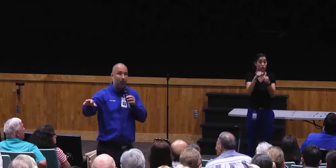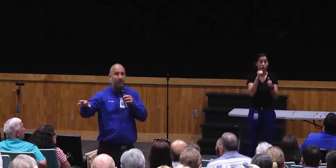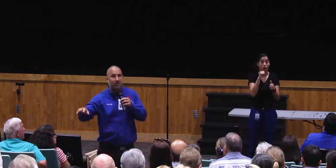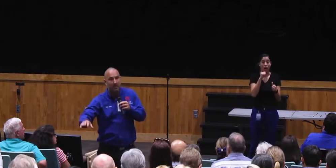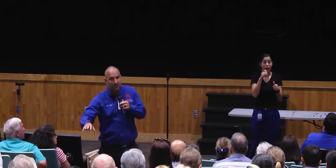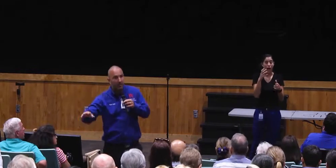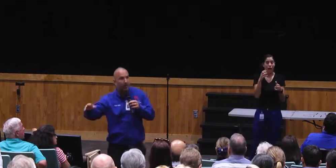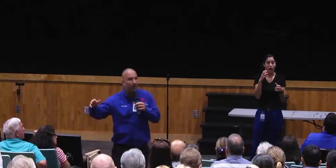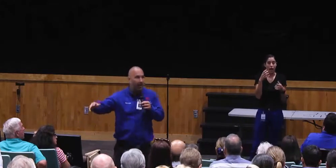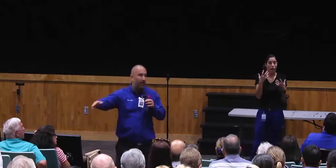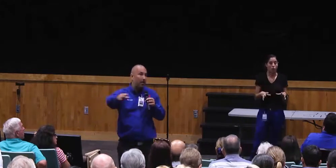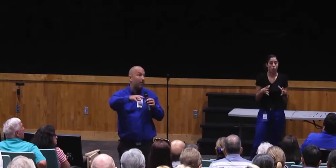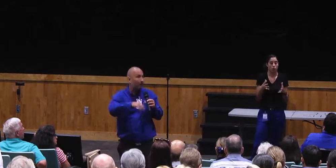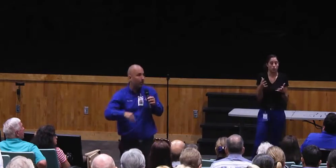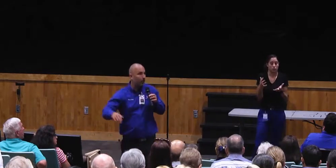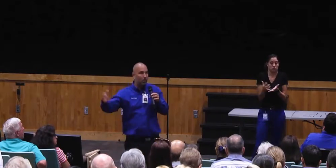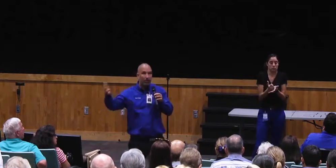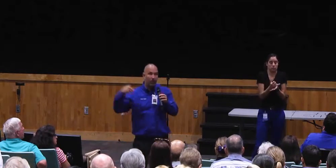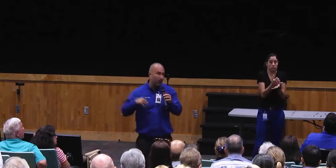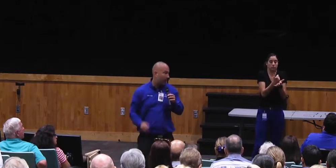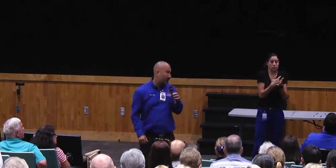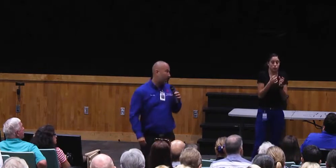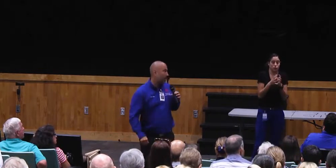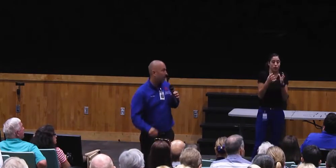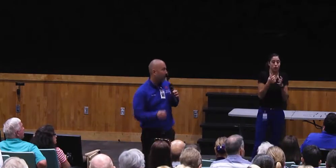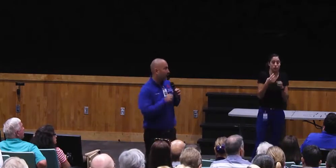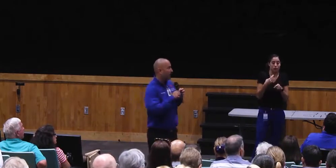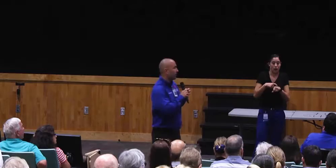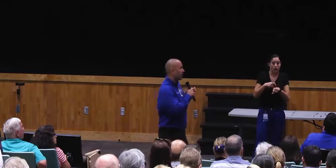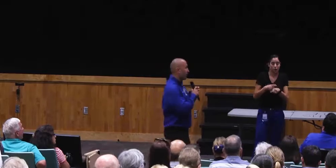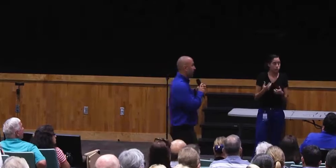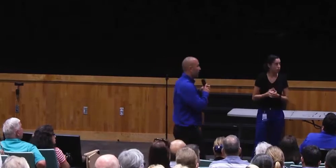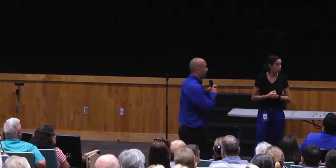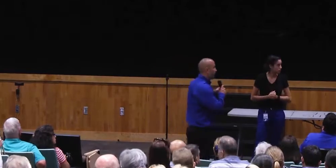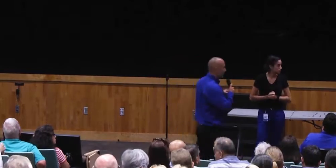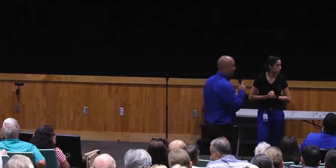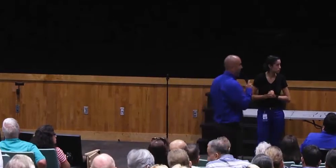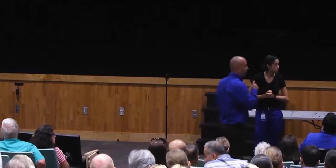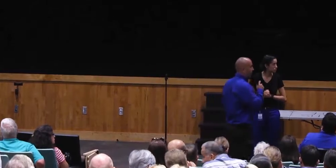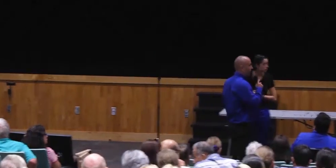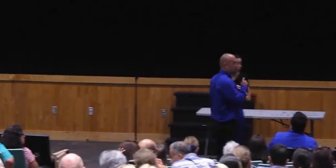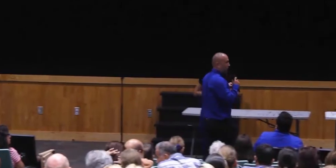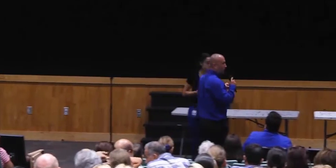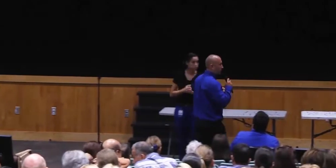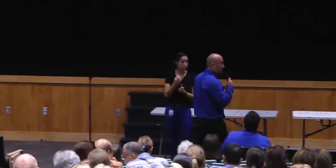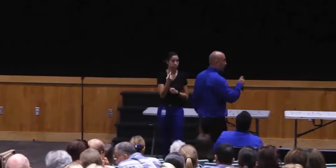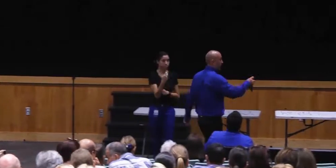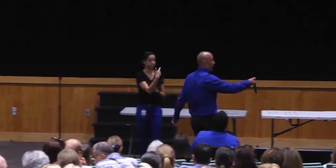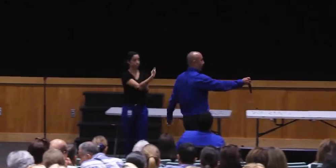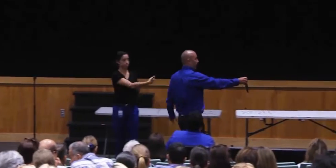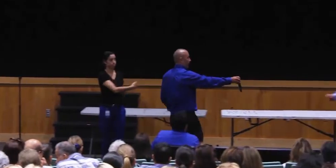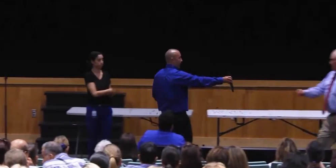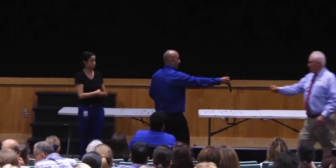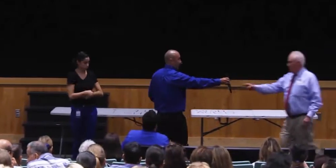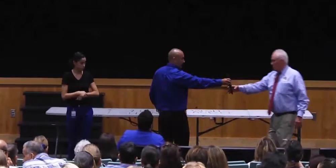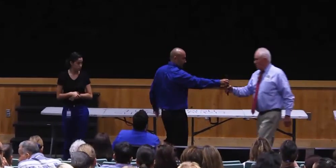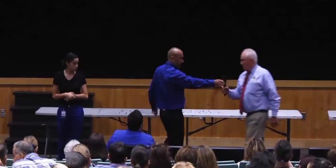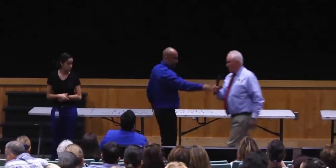here if you have questions. I'm sorry, they might be for the group, but feel free to come on up and we can discuss Frontline. I'm going to turn it back over to Mr. Carnes.